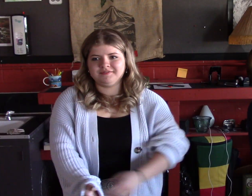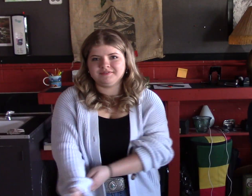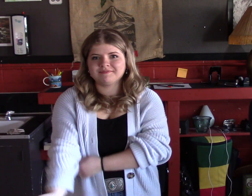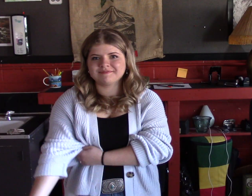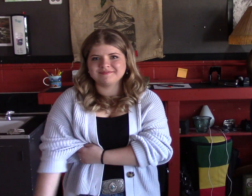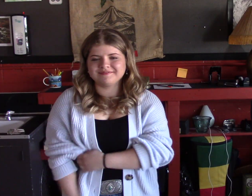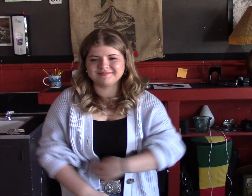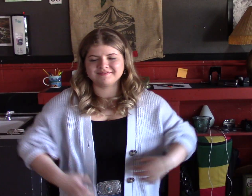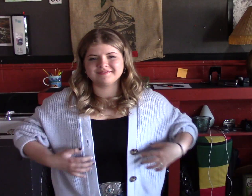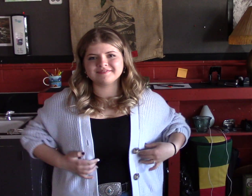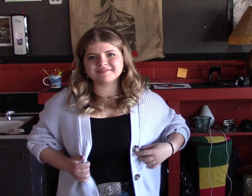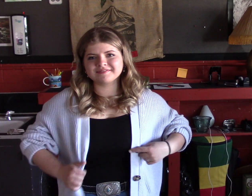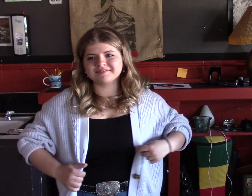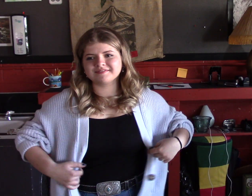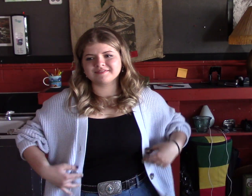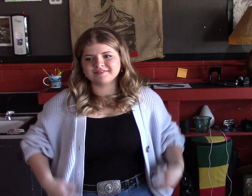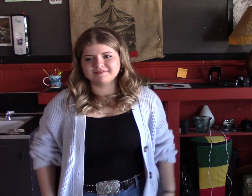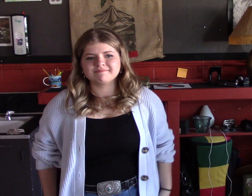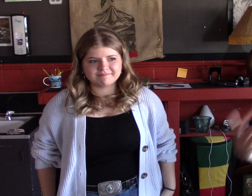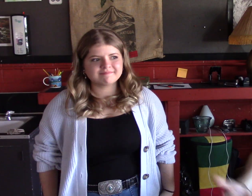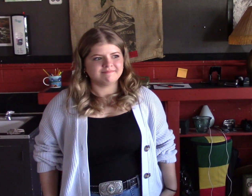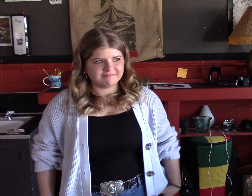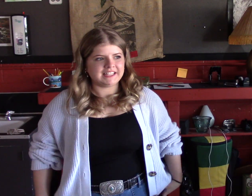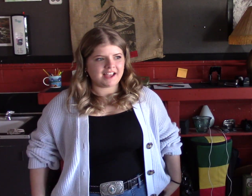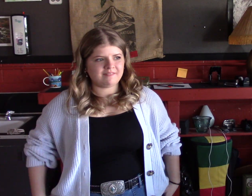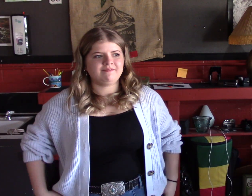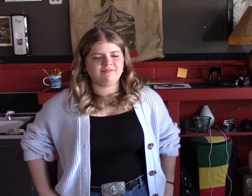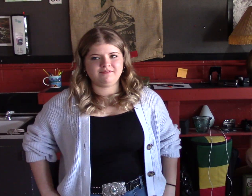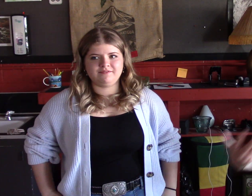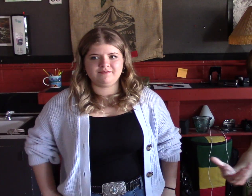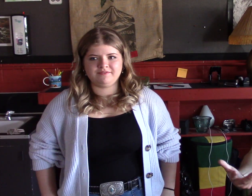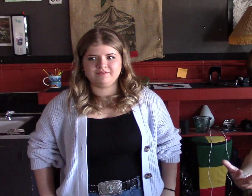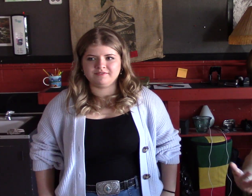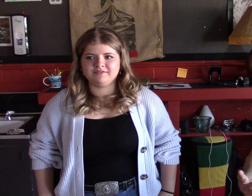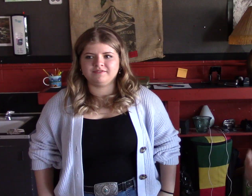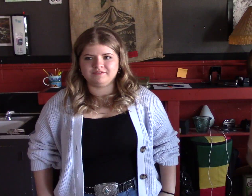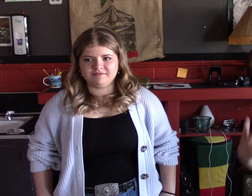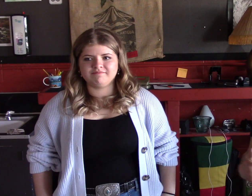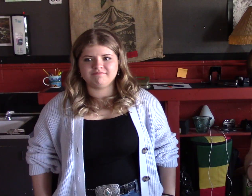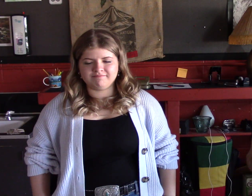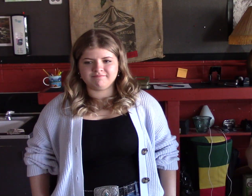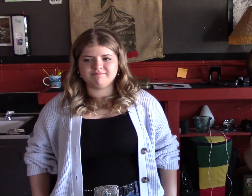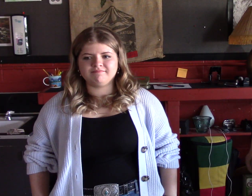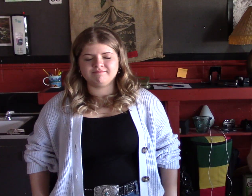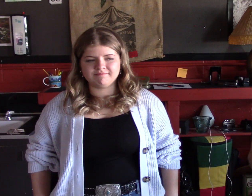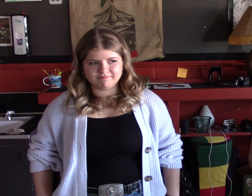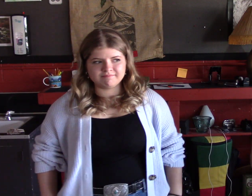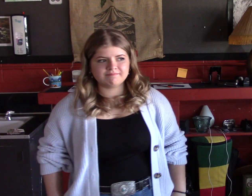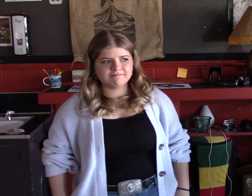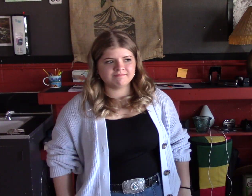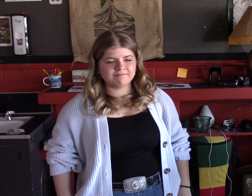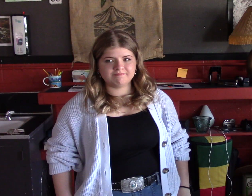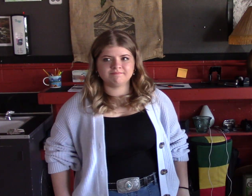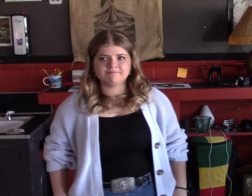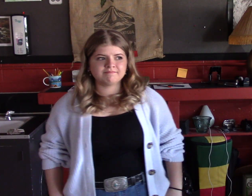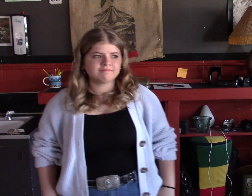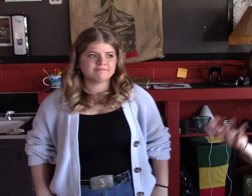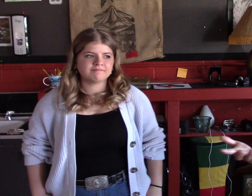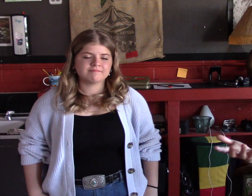these up, but we wanted to create kind of a repertory that you could come back to, learn a couple, try them. If they don't work for you, stop using